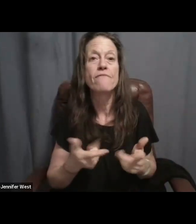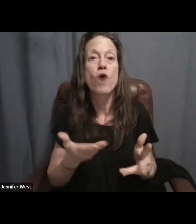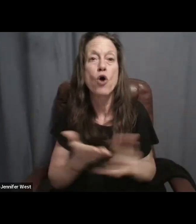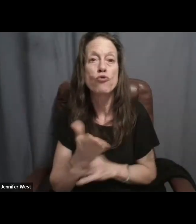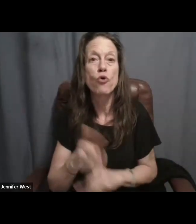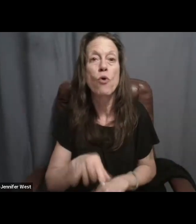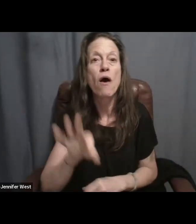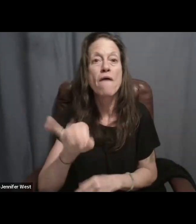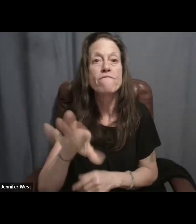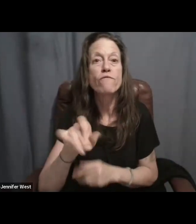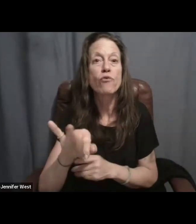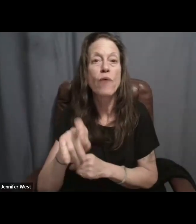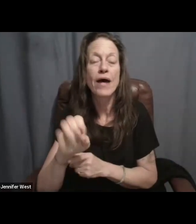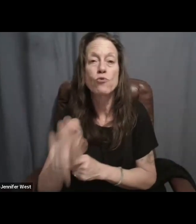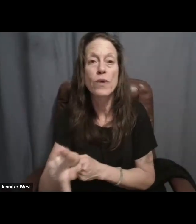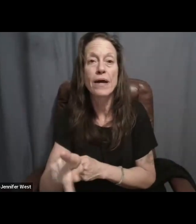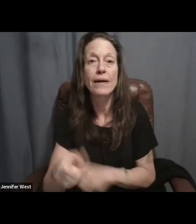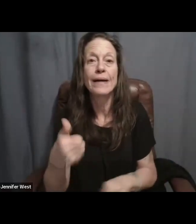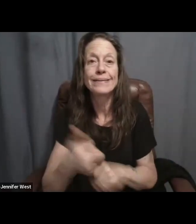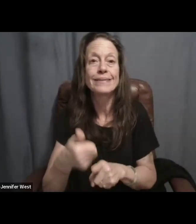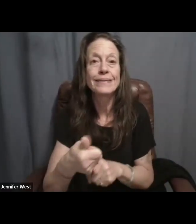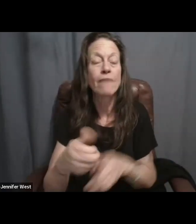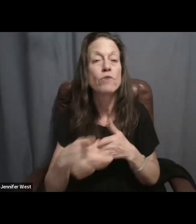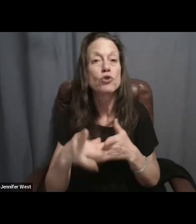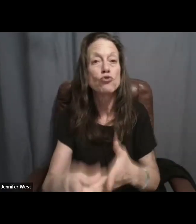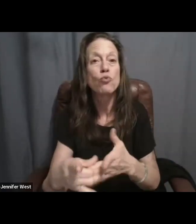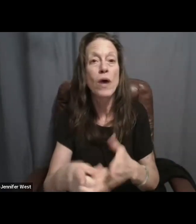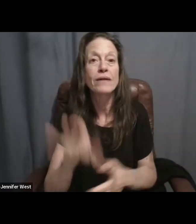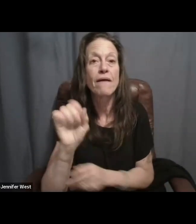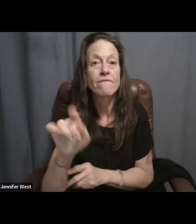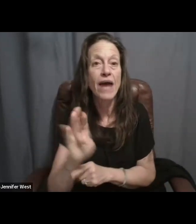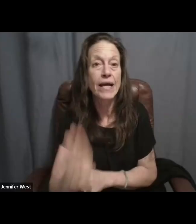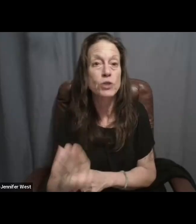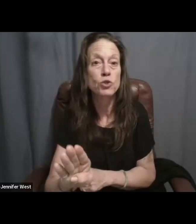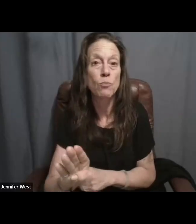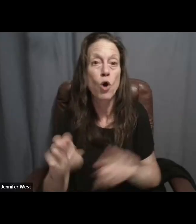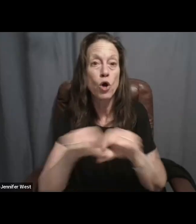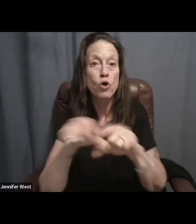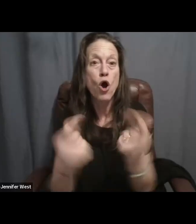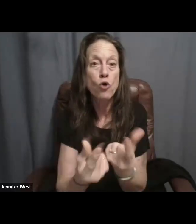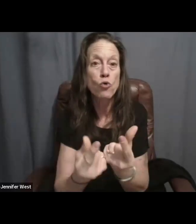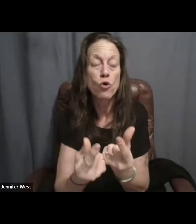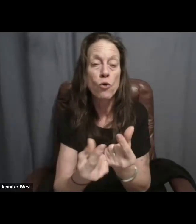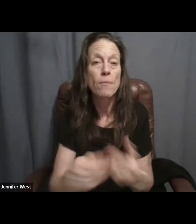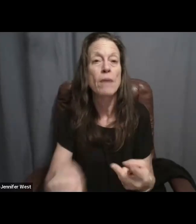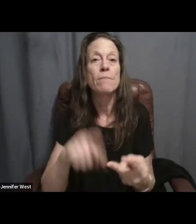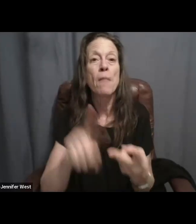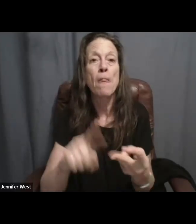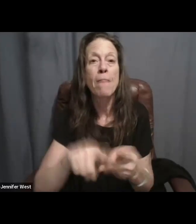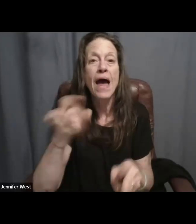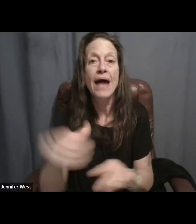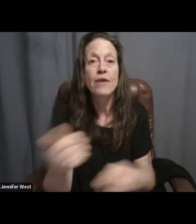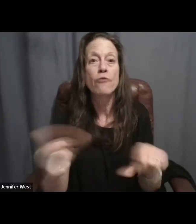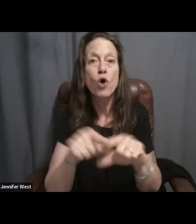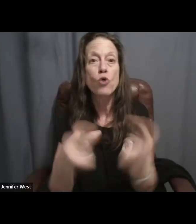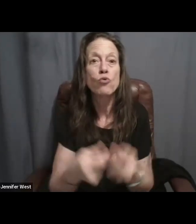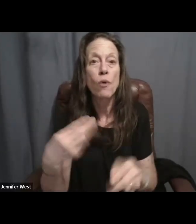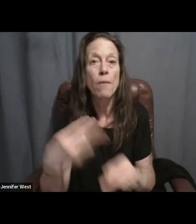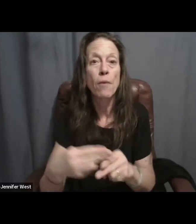group. Cool Kids. If anybody is in the area, Damascus and North, it's open to